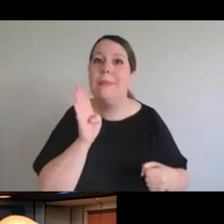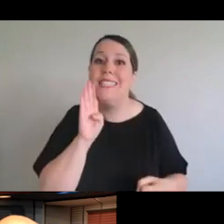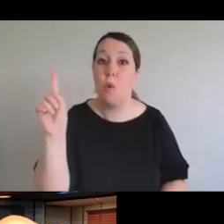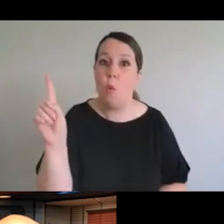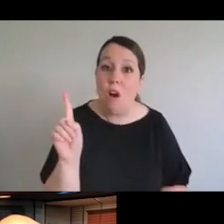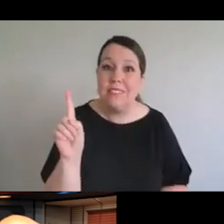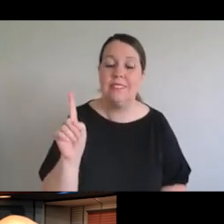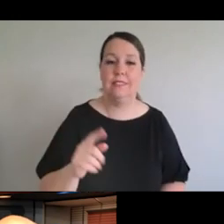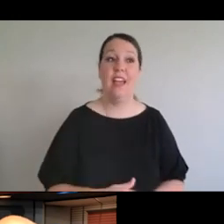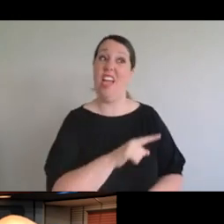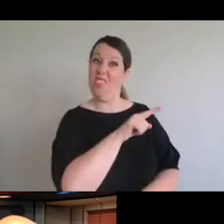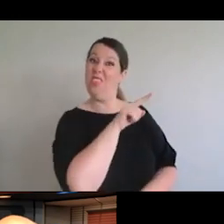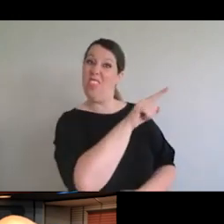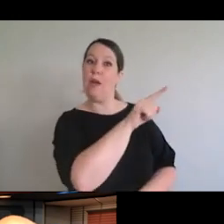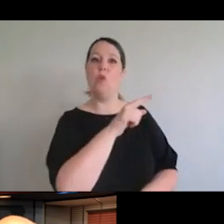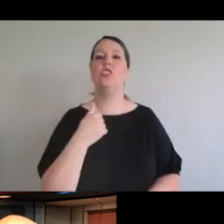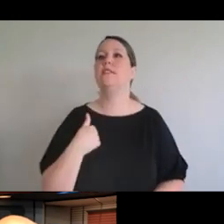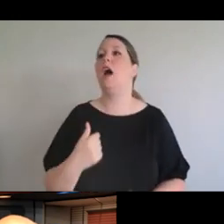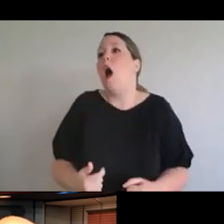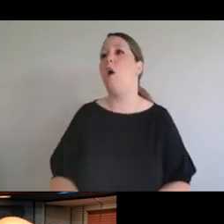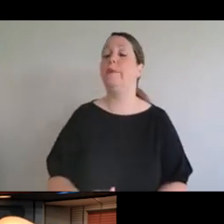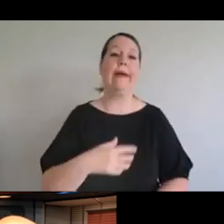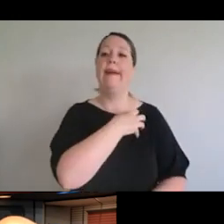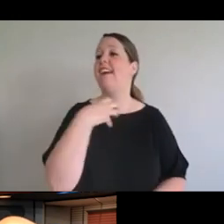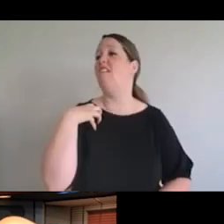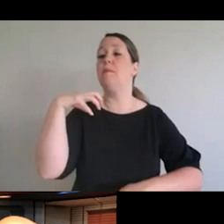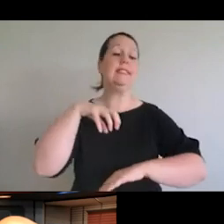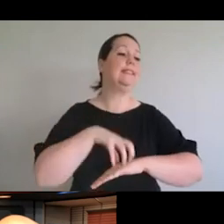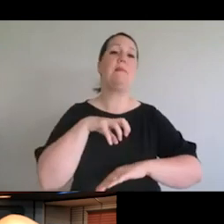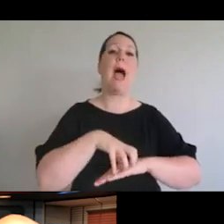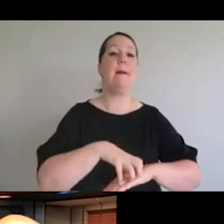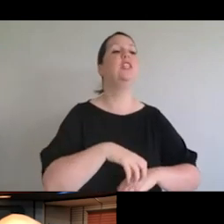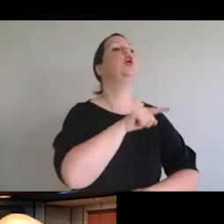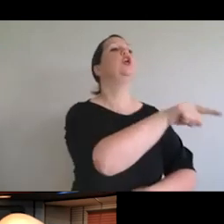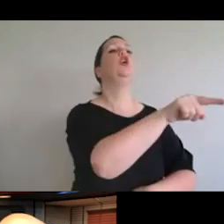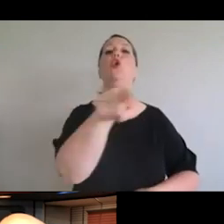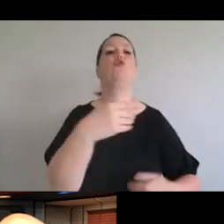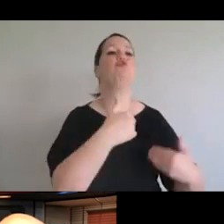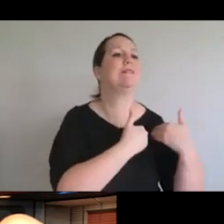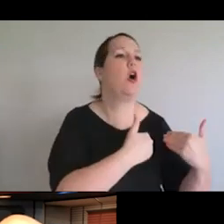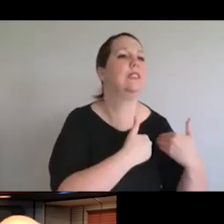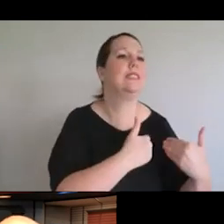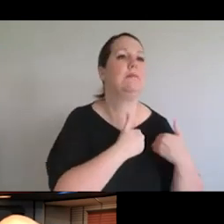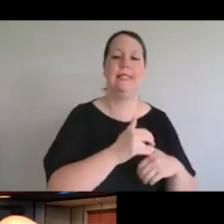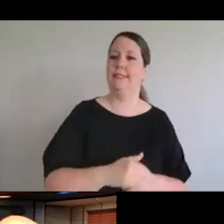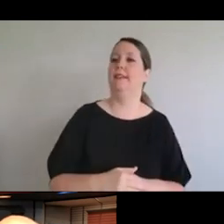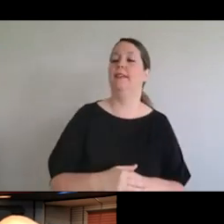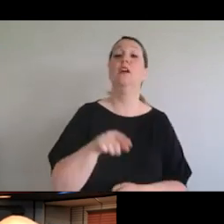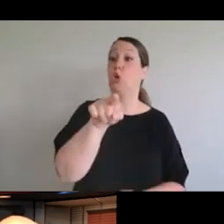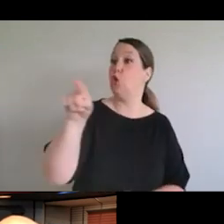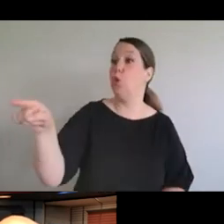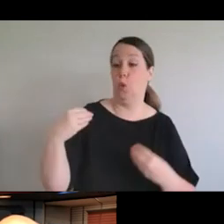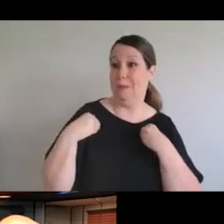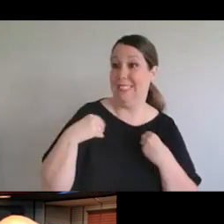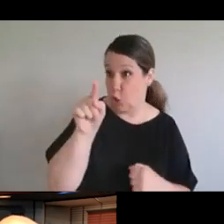one, they're going to leave it to every government department, every business, every organization to have to reinvent the accessibility wheel whenever they